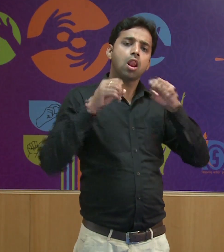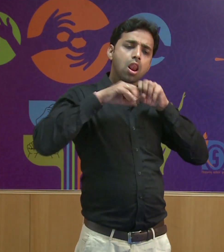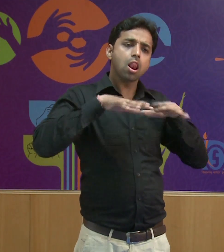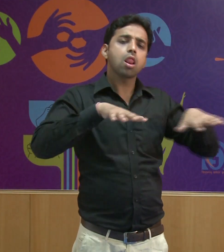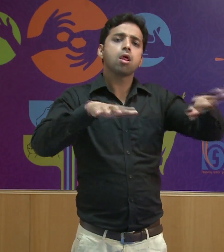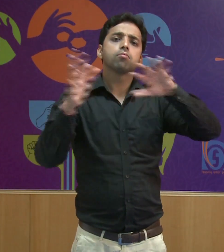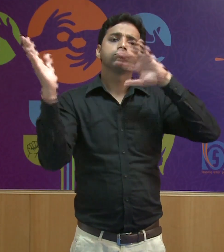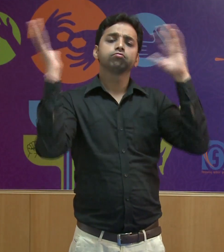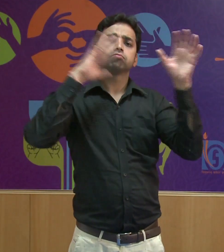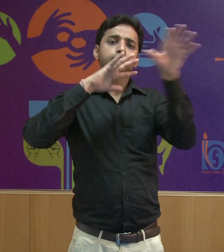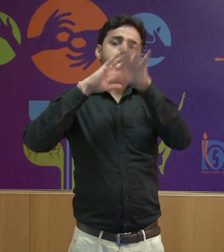of Southeast Asia.